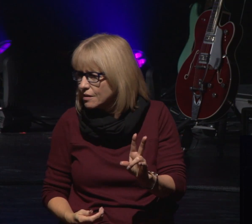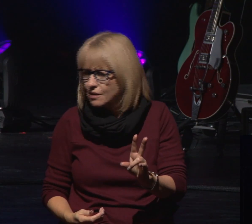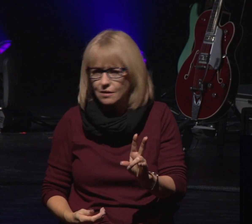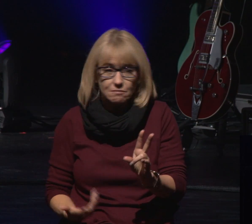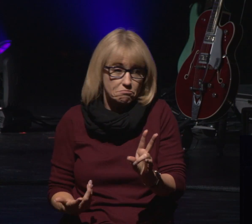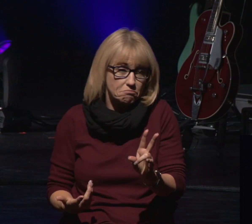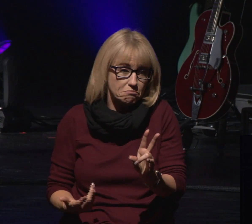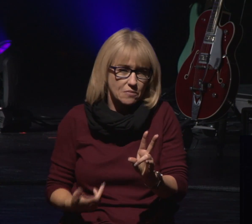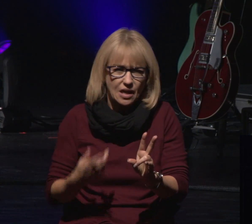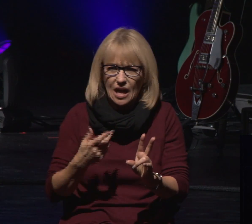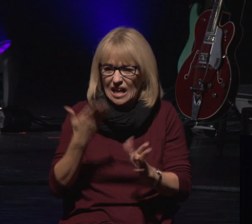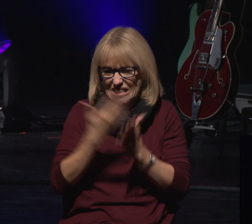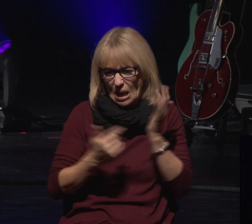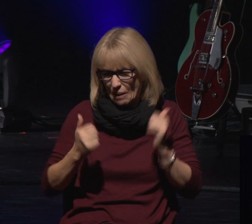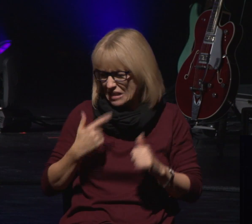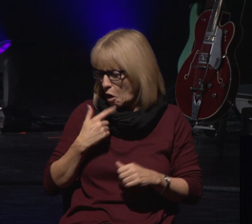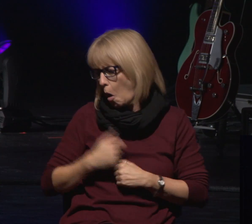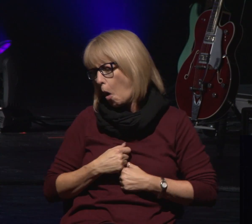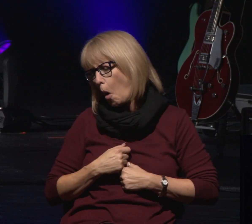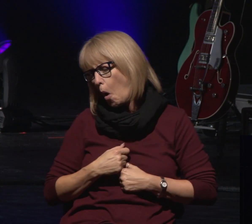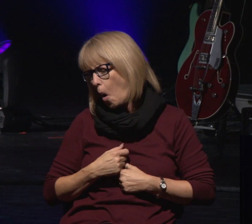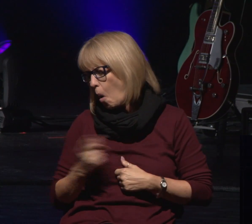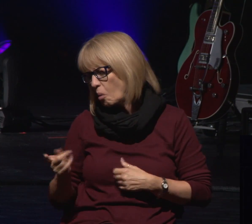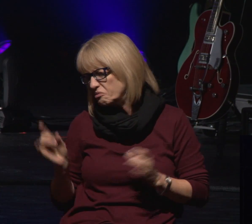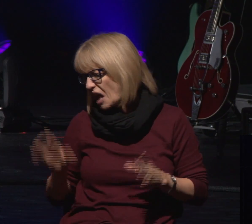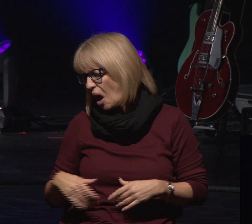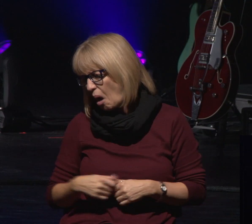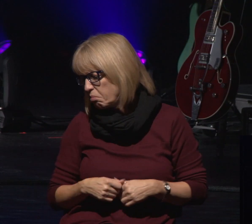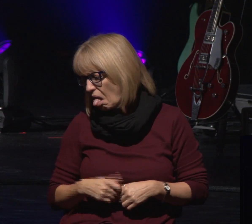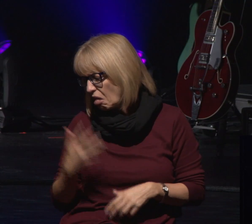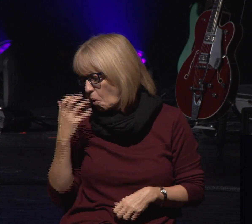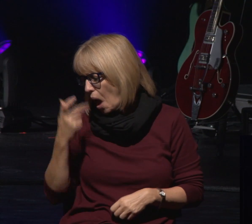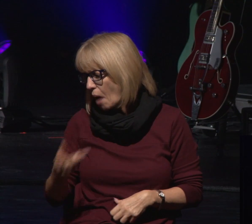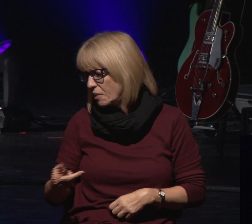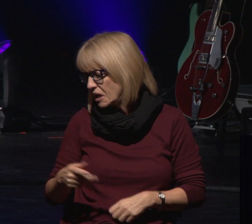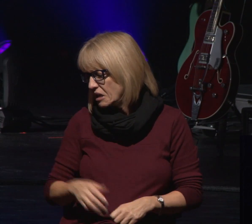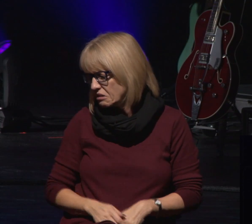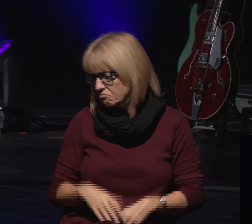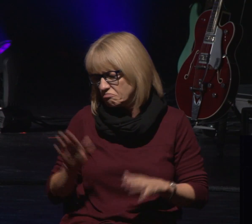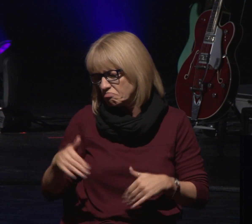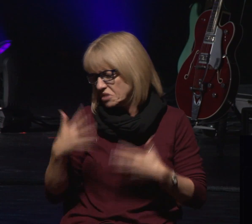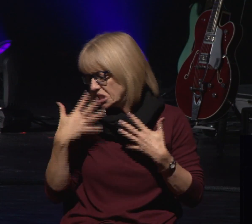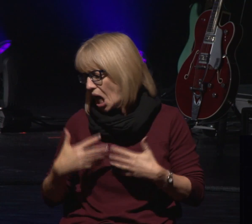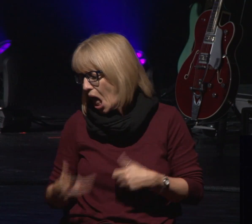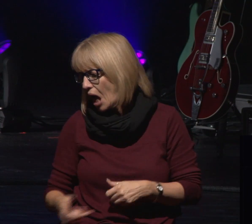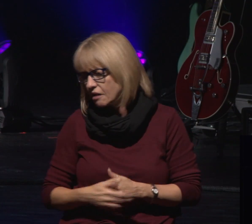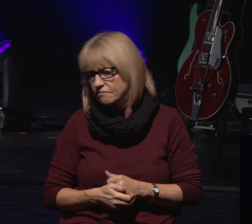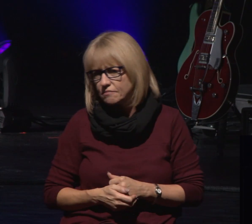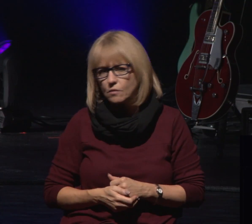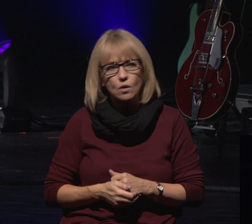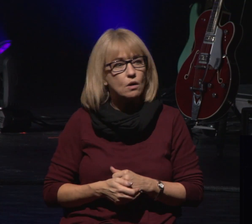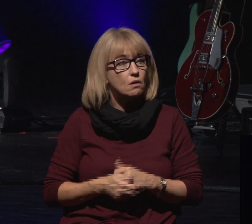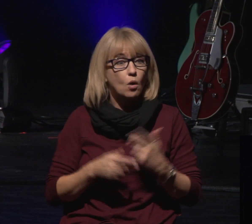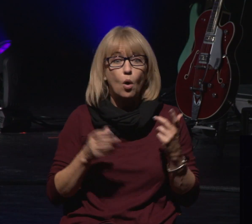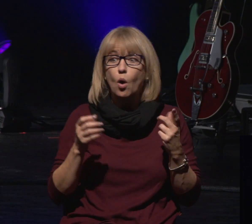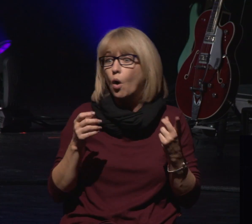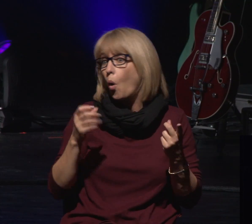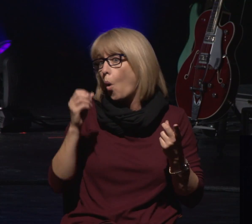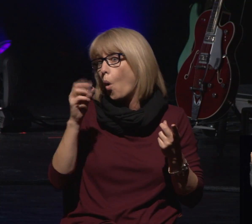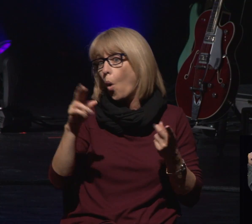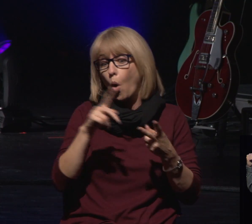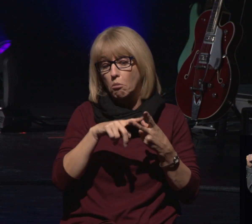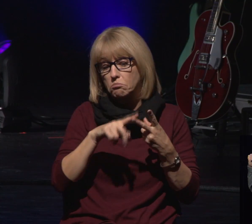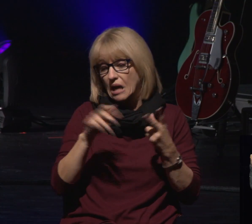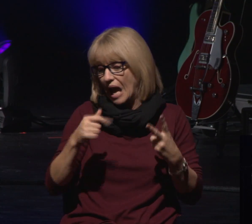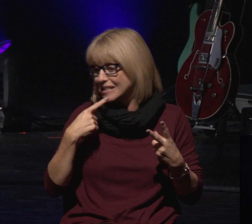man, bad, sad, hard, different. They can say, look at the things that they accomplished. Look how successful they